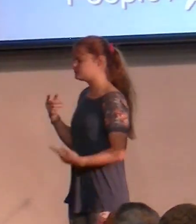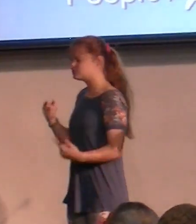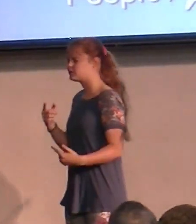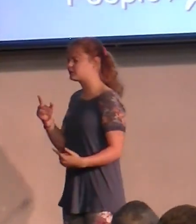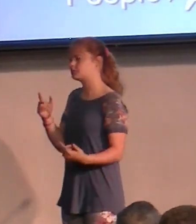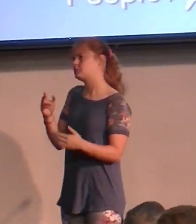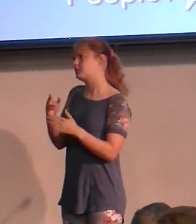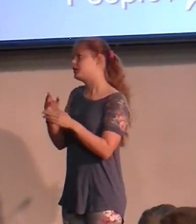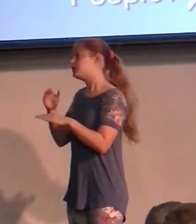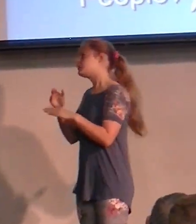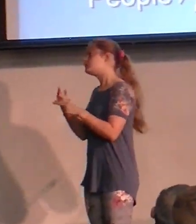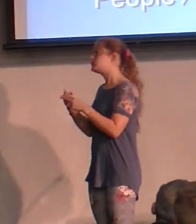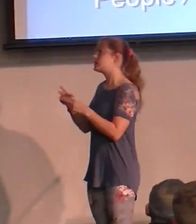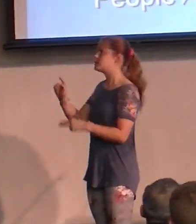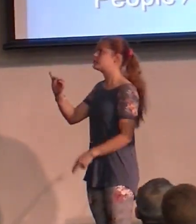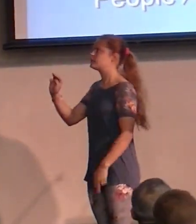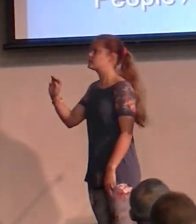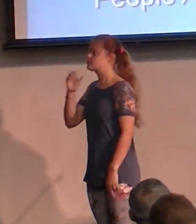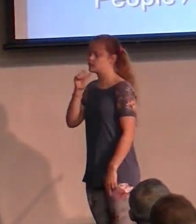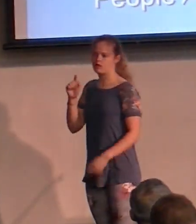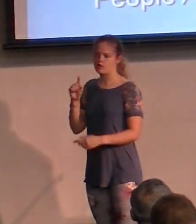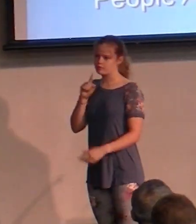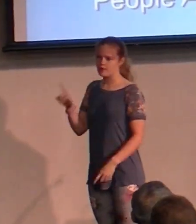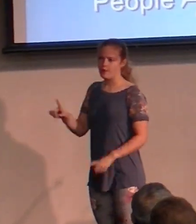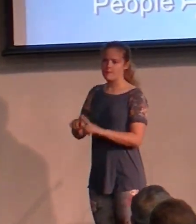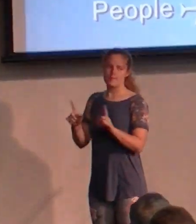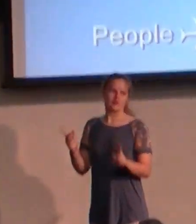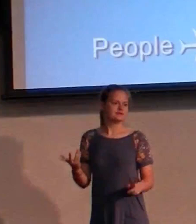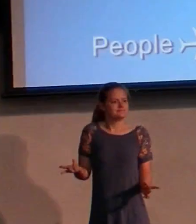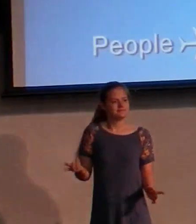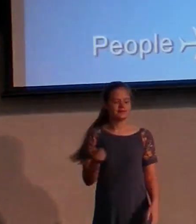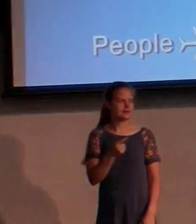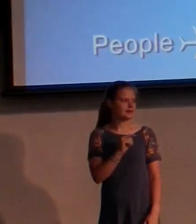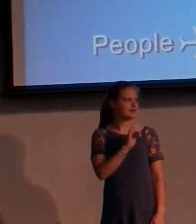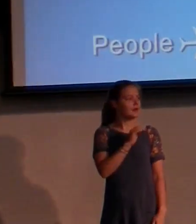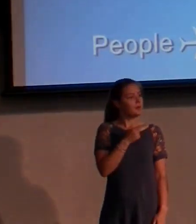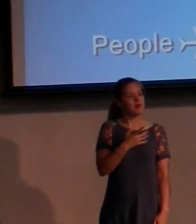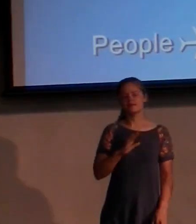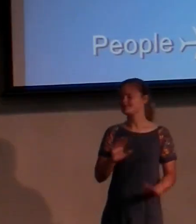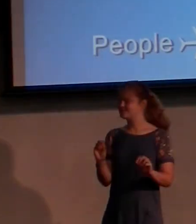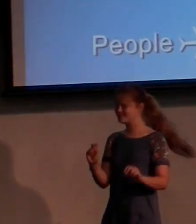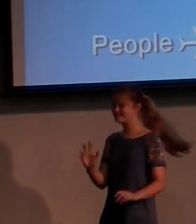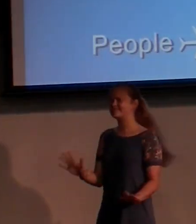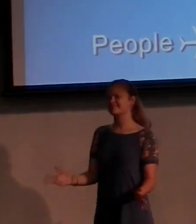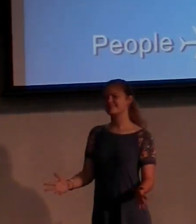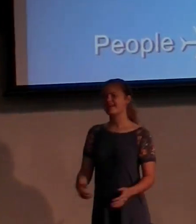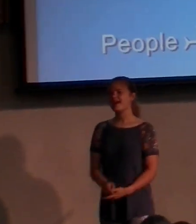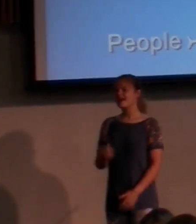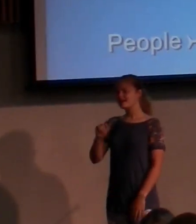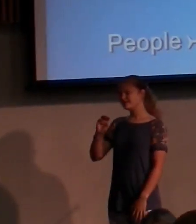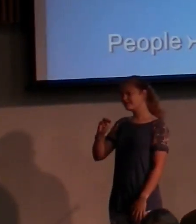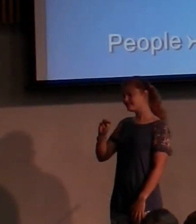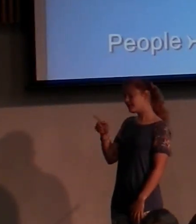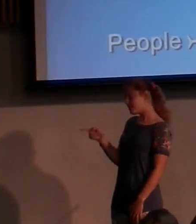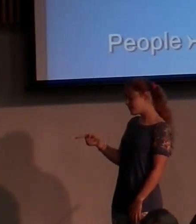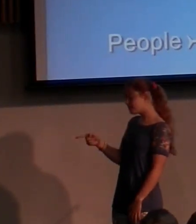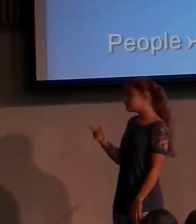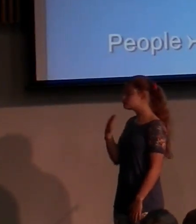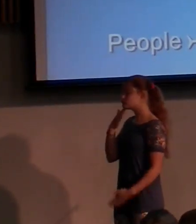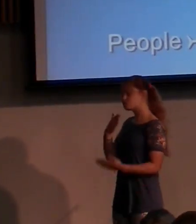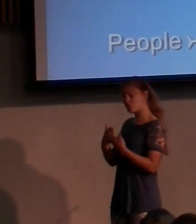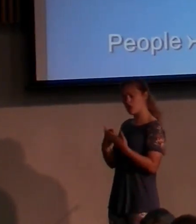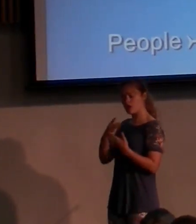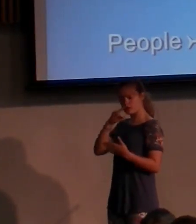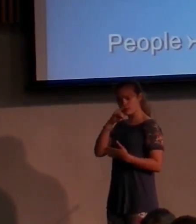name, but it's kind of a popular name around here too, by the way. But Tim was a good kid, and he